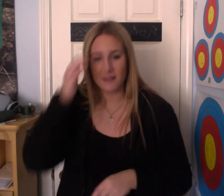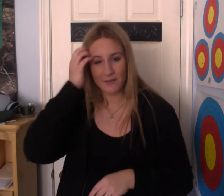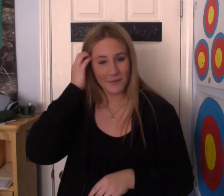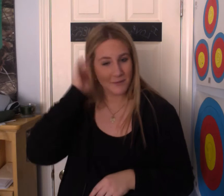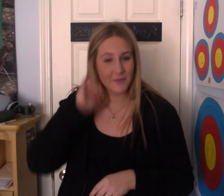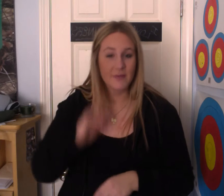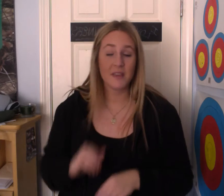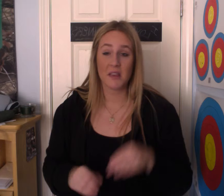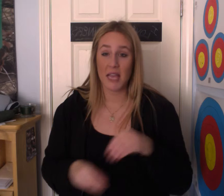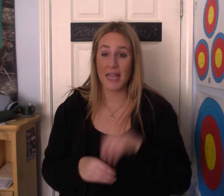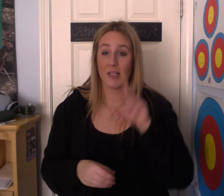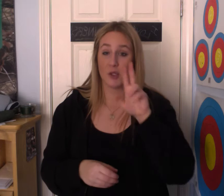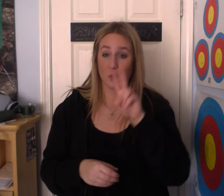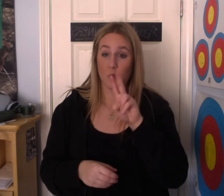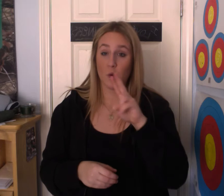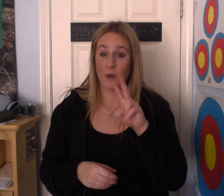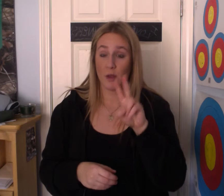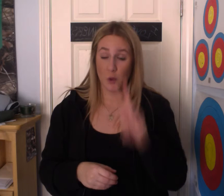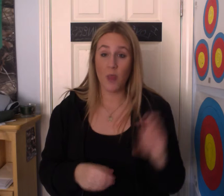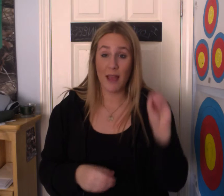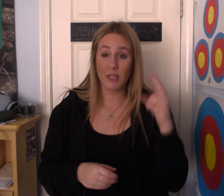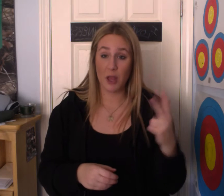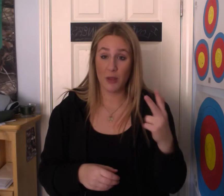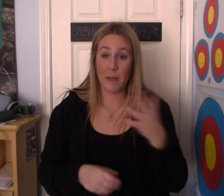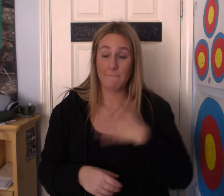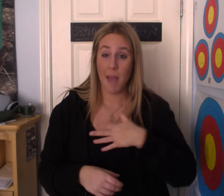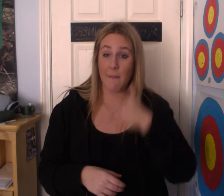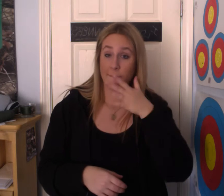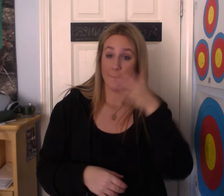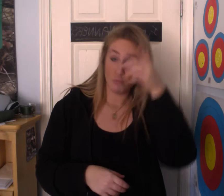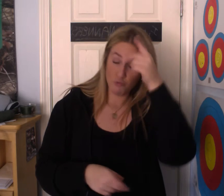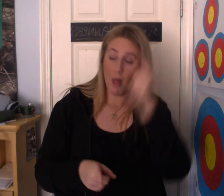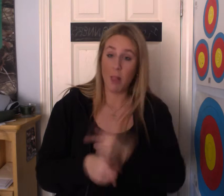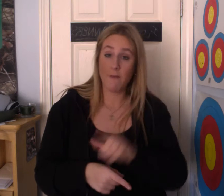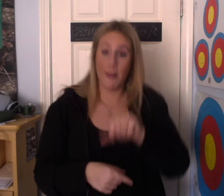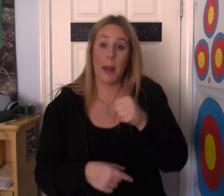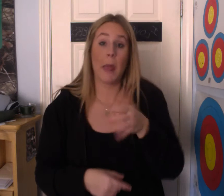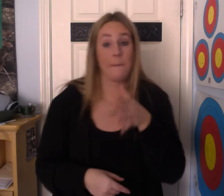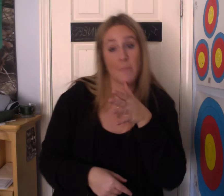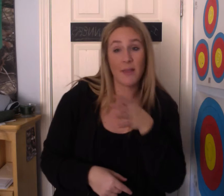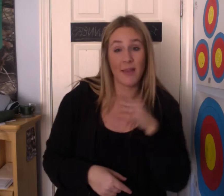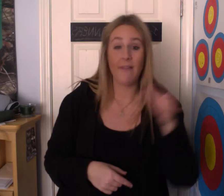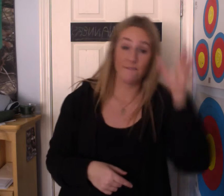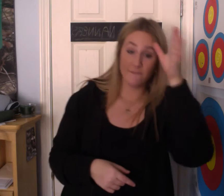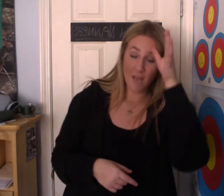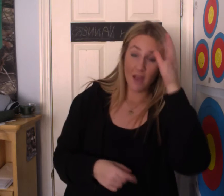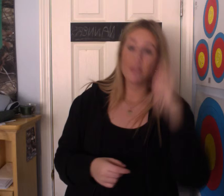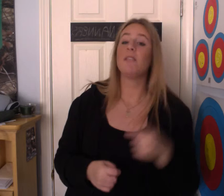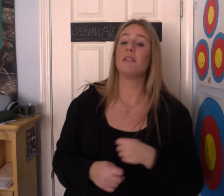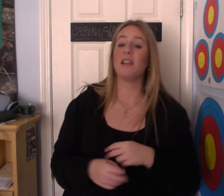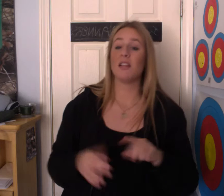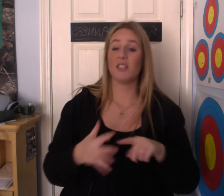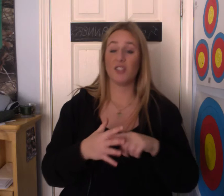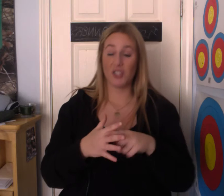In 2003, my brother from another mother and father, Dean Obidala, and I started the New York Arab American